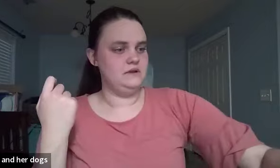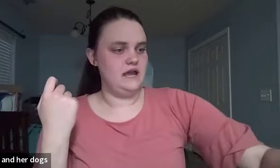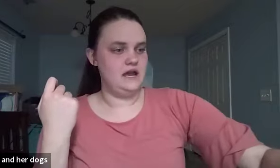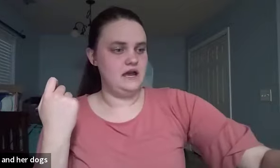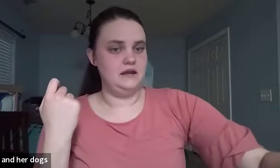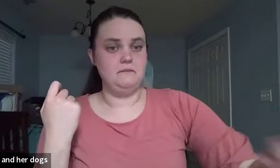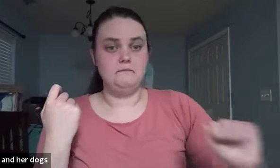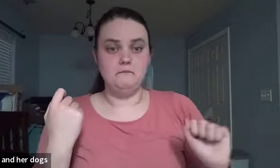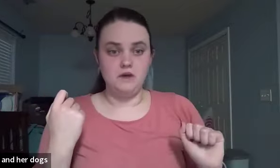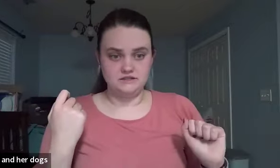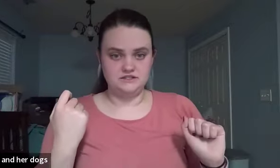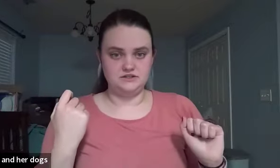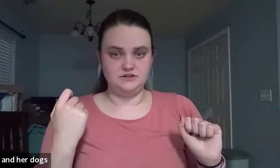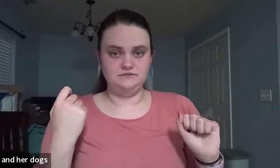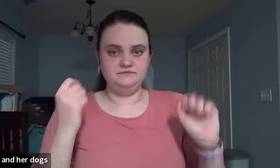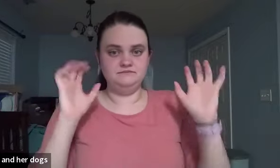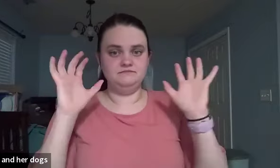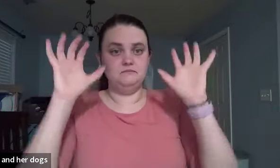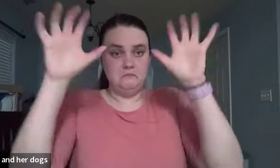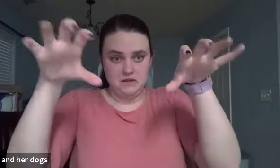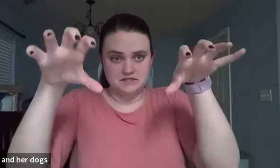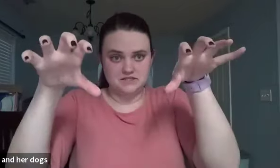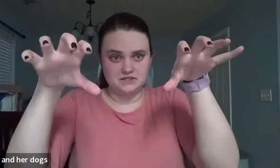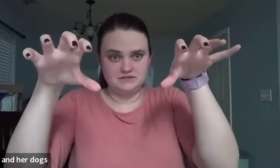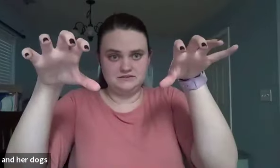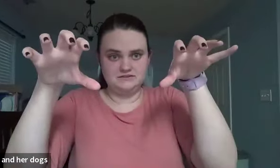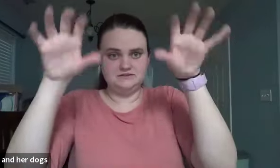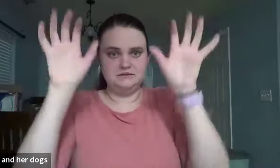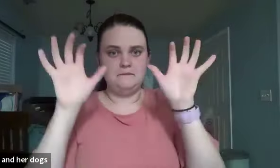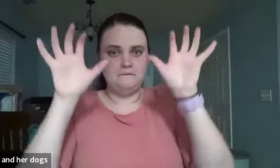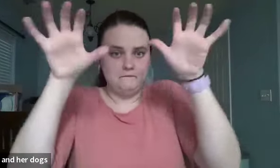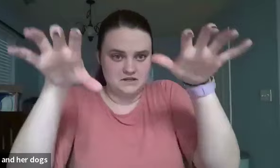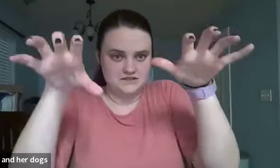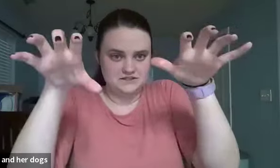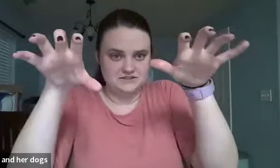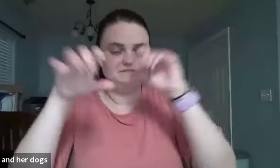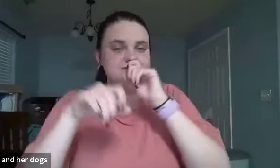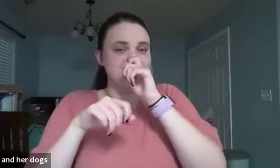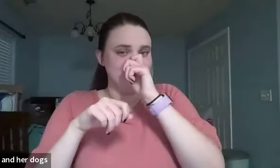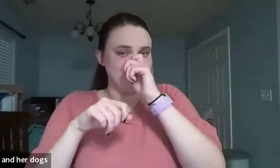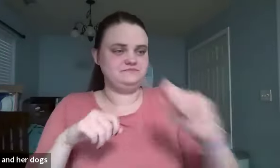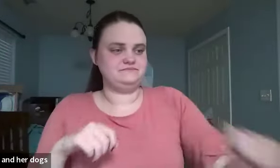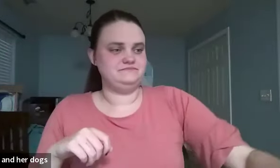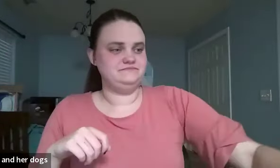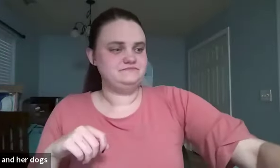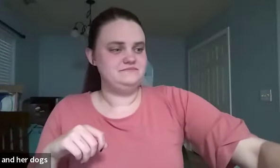We had monster. Monster. Monster.